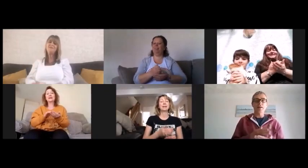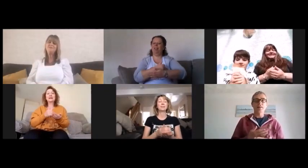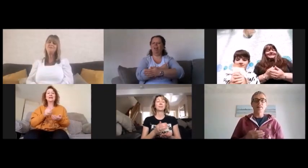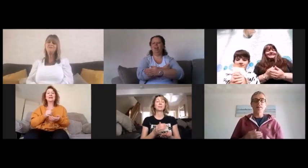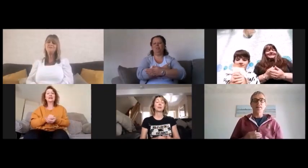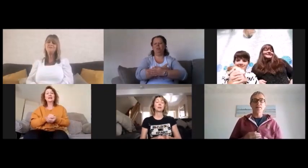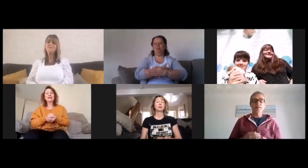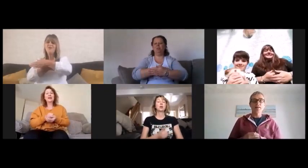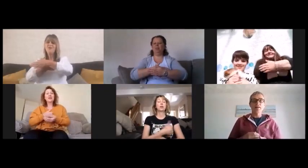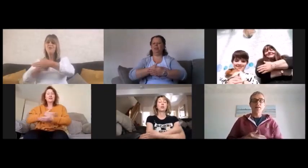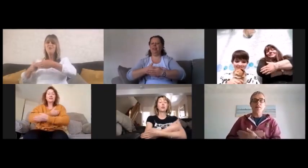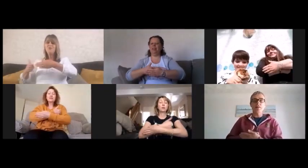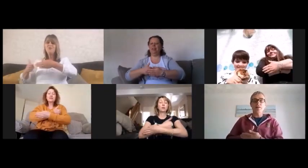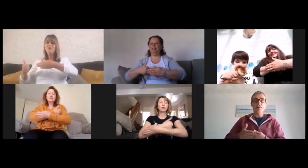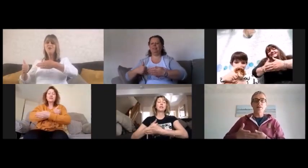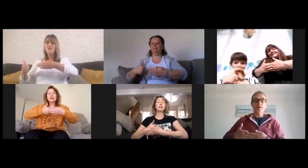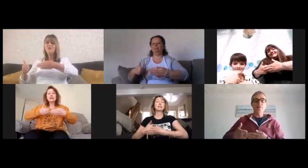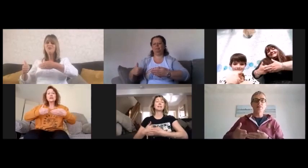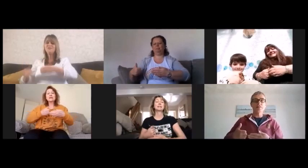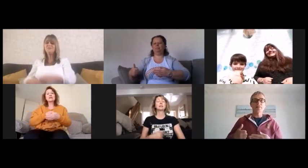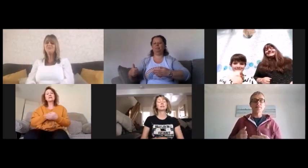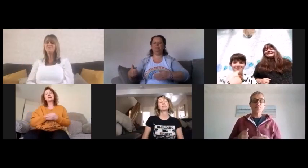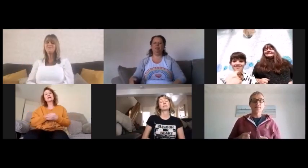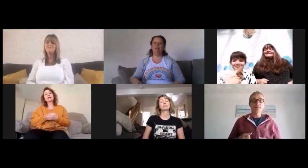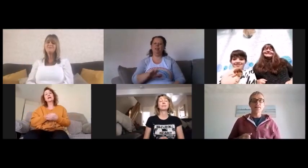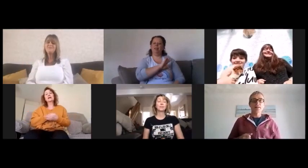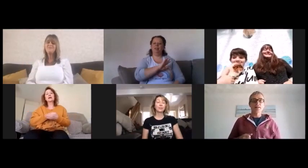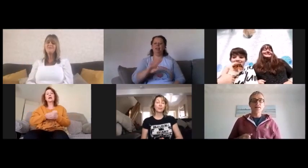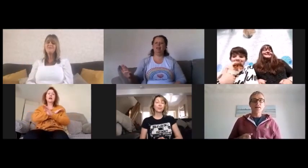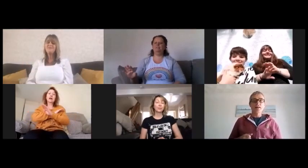happy through the years.